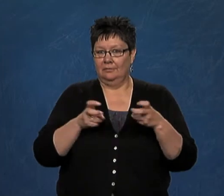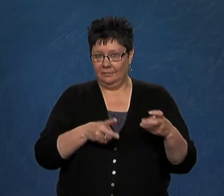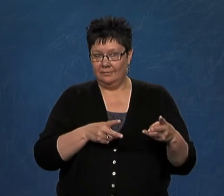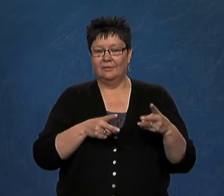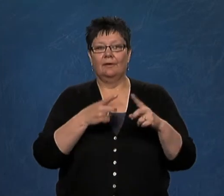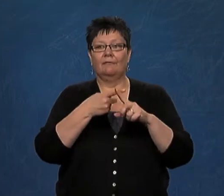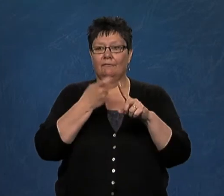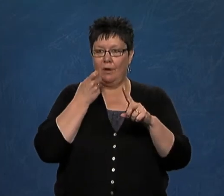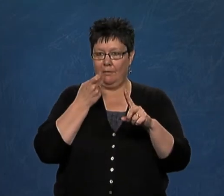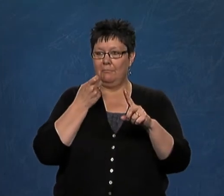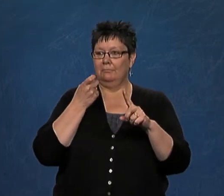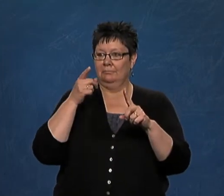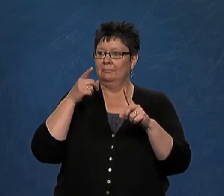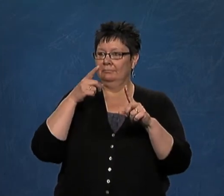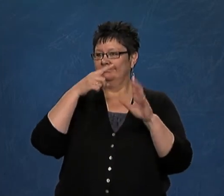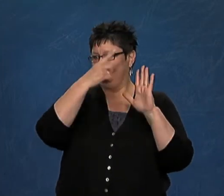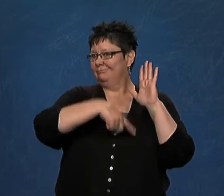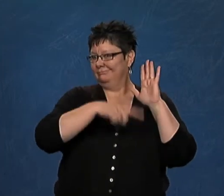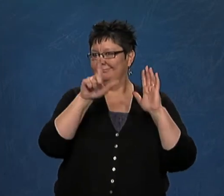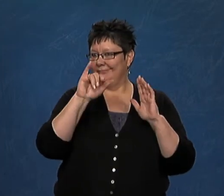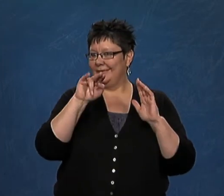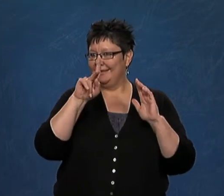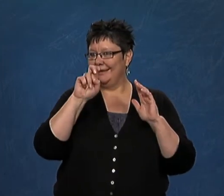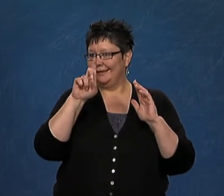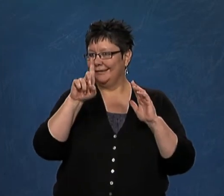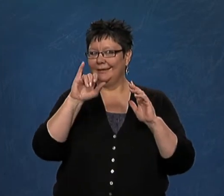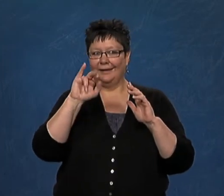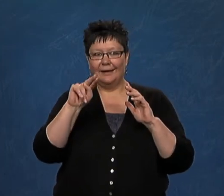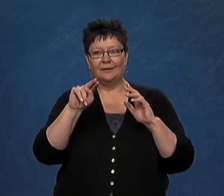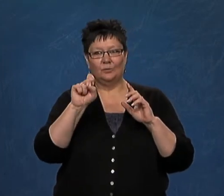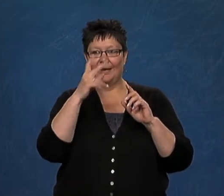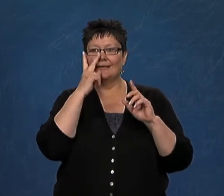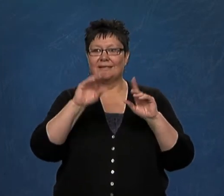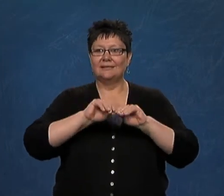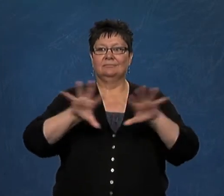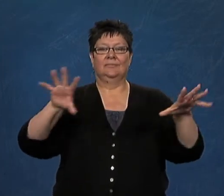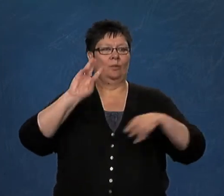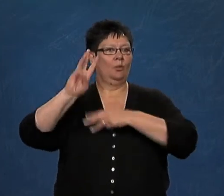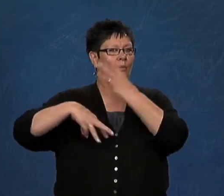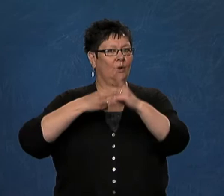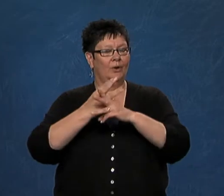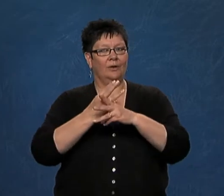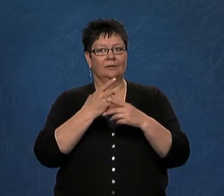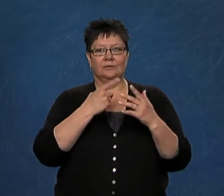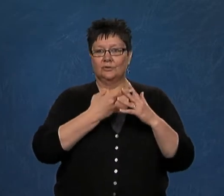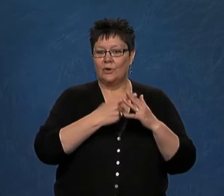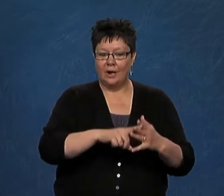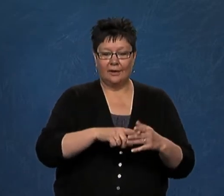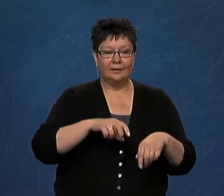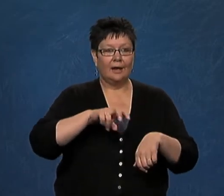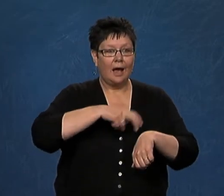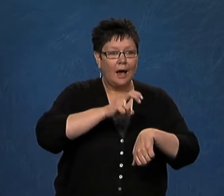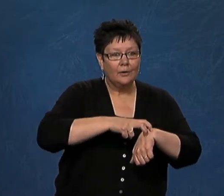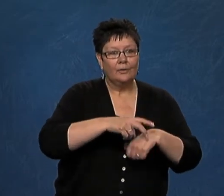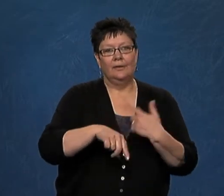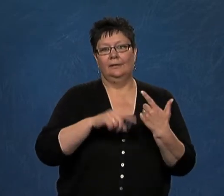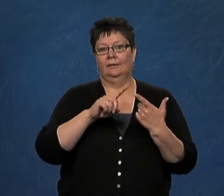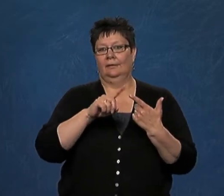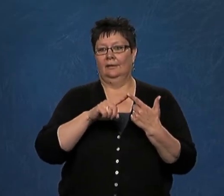I've used some of these quotes from LinkedIn, and you can see this.